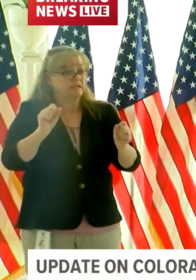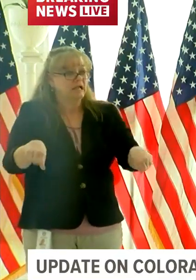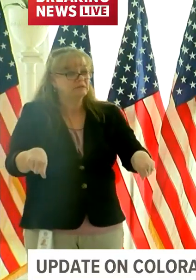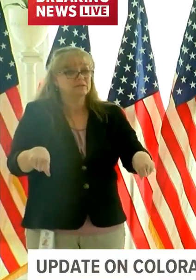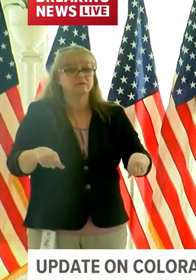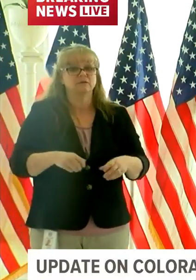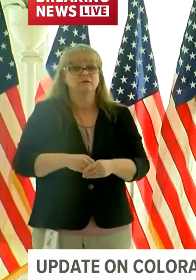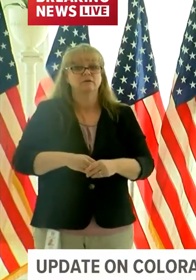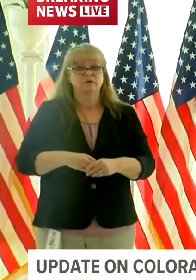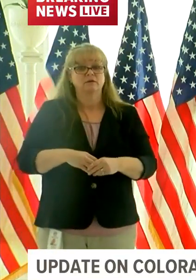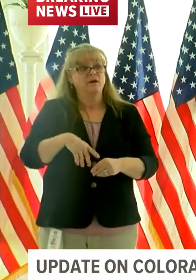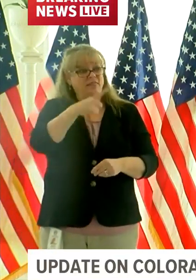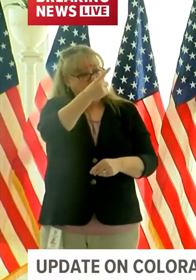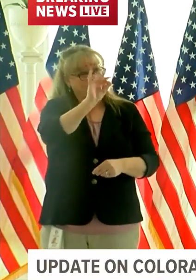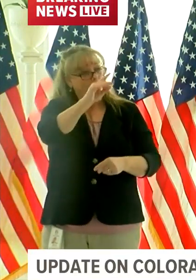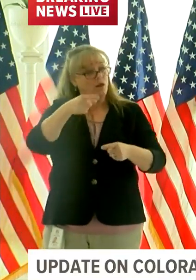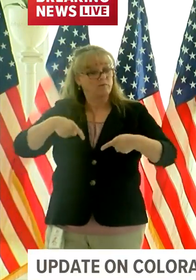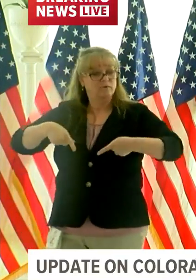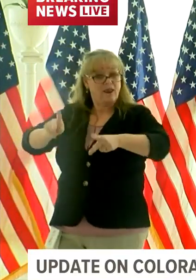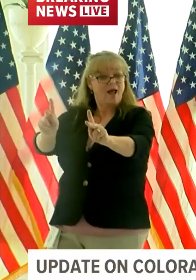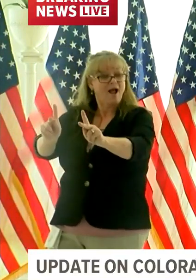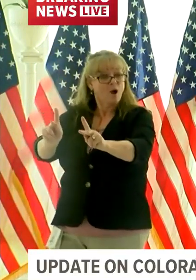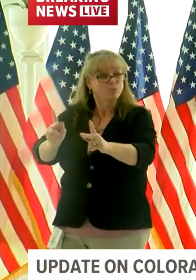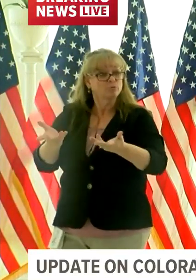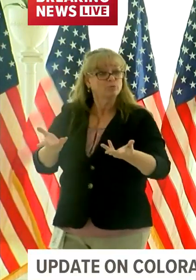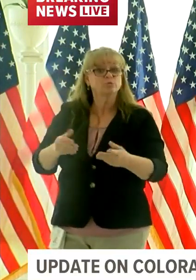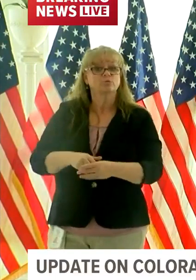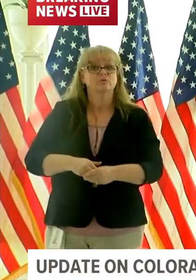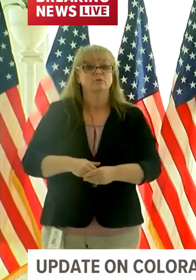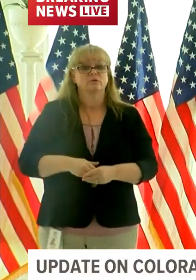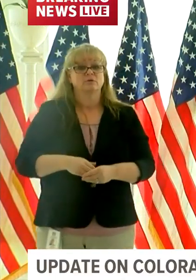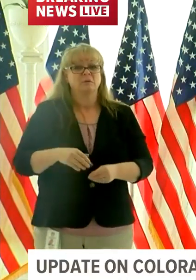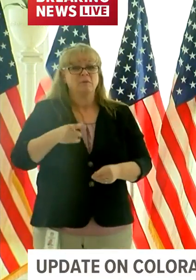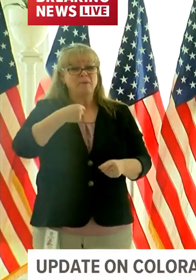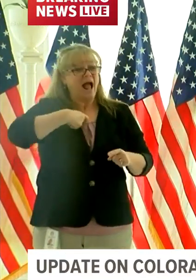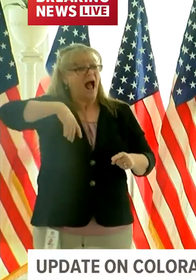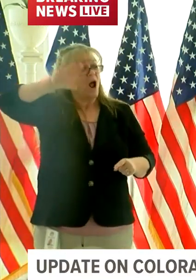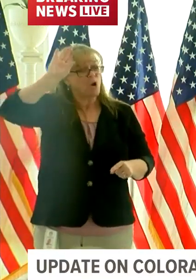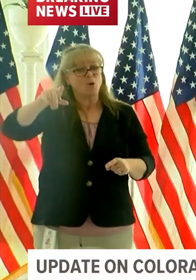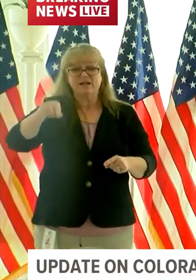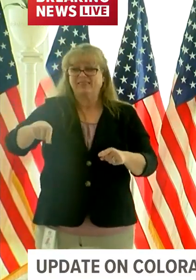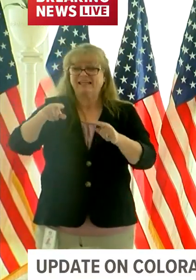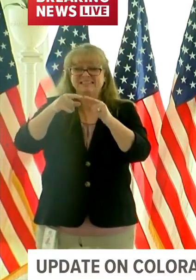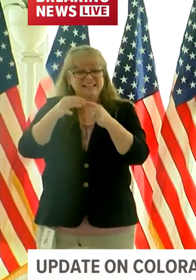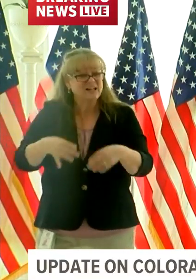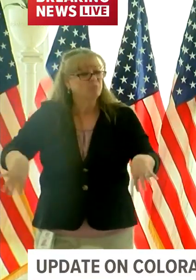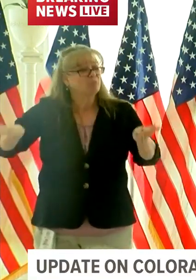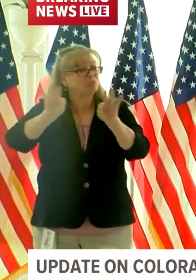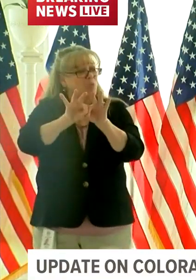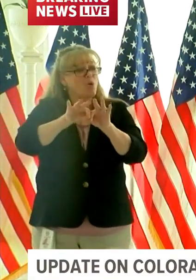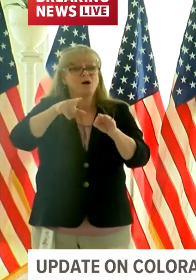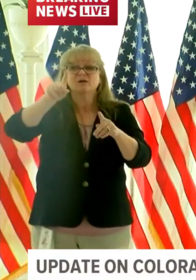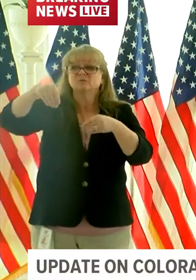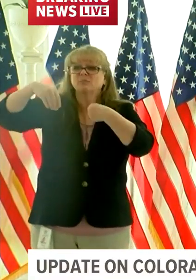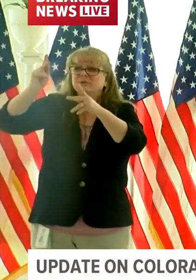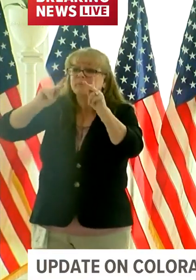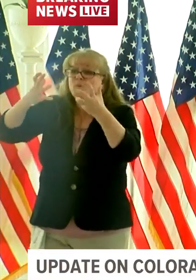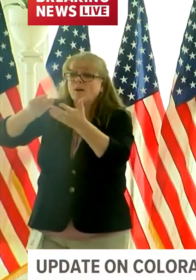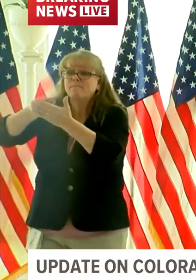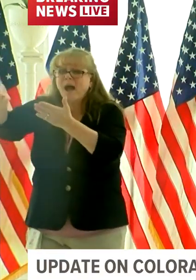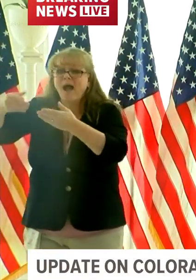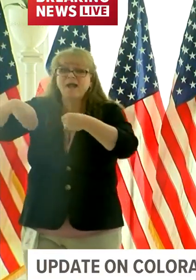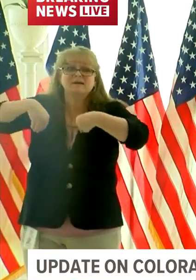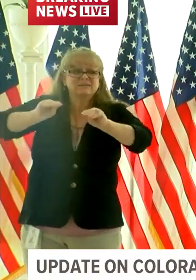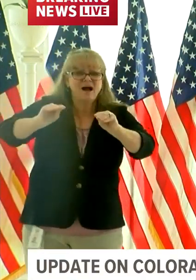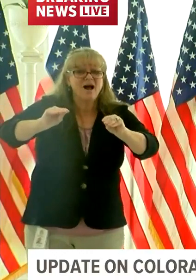it, but for what needs to be done in person, it's most important that those transactions take place because everybody needs a place to live. And just as you can sell your home, you can also